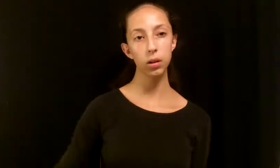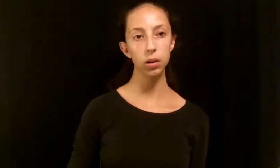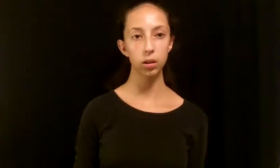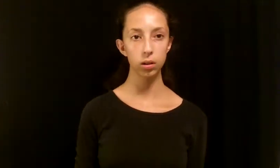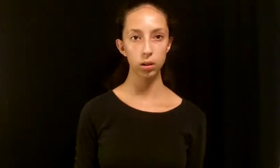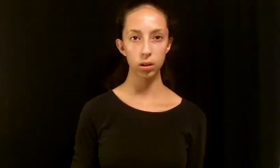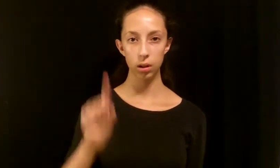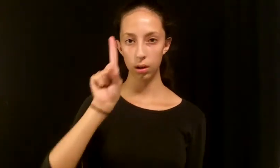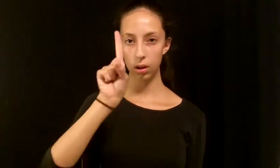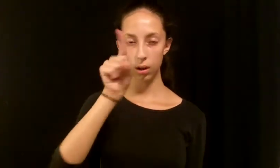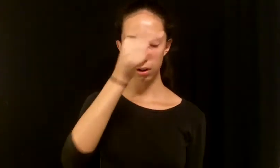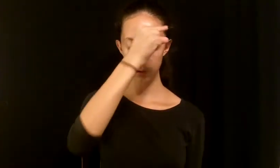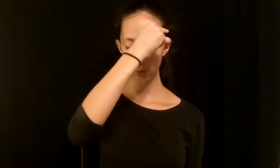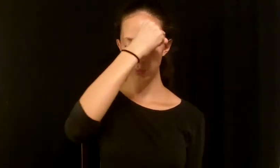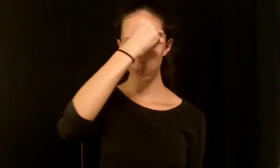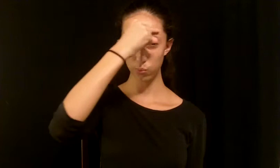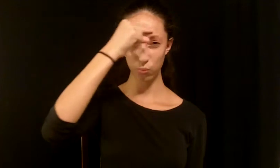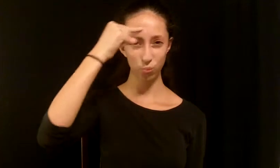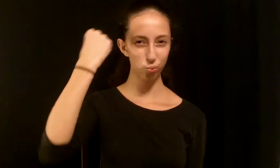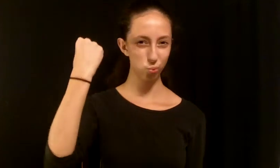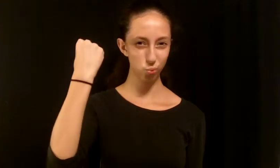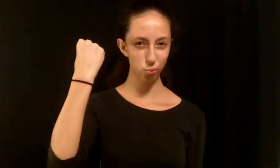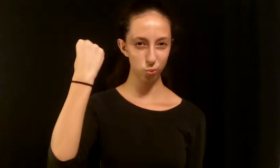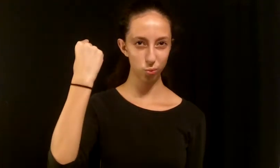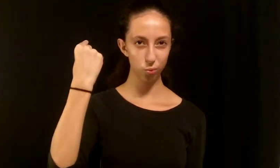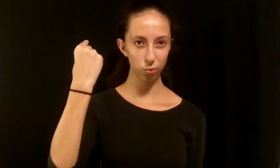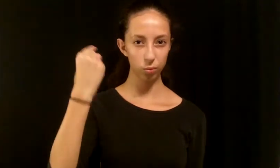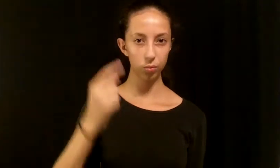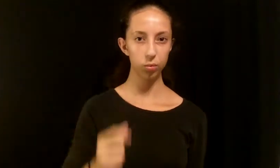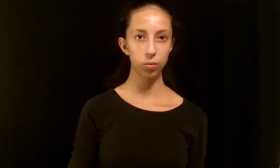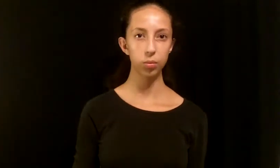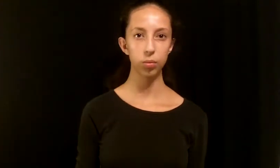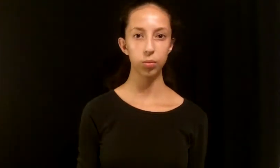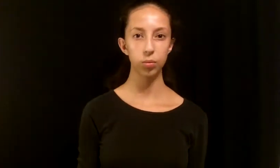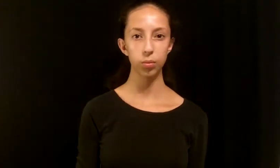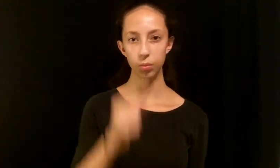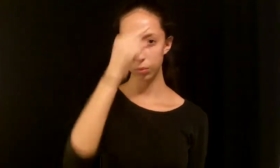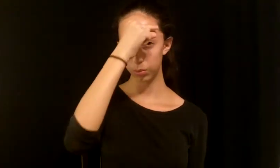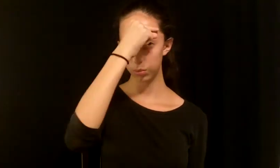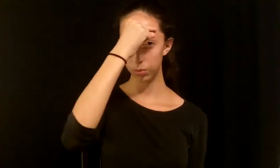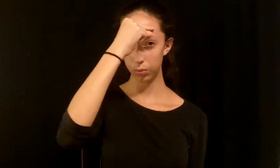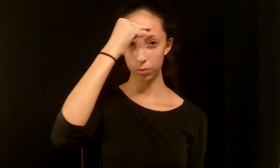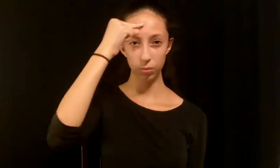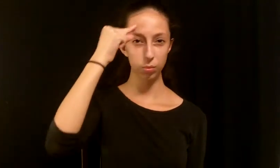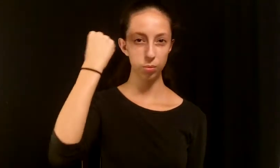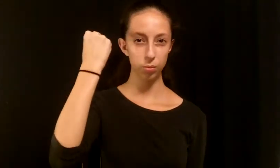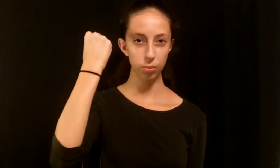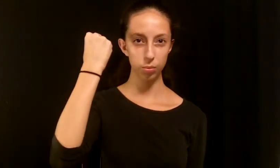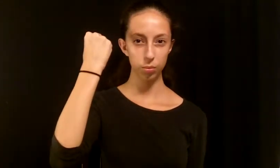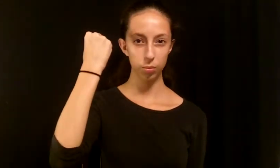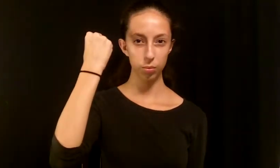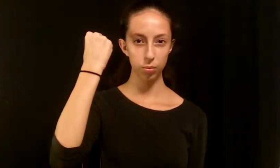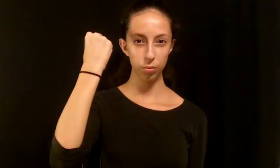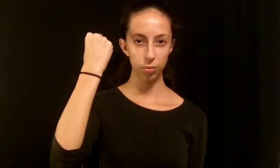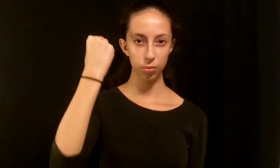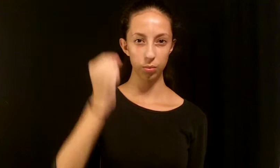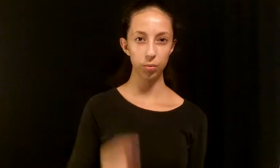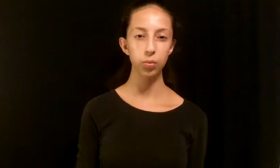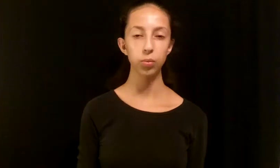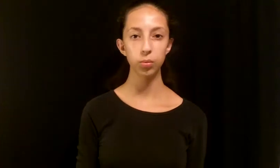is your index finger straight across your forehead. You need to do it that way. Do it straight across your forehead. There are other signs that are similar to